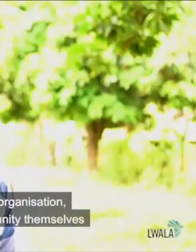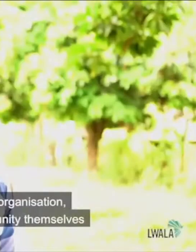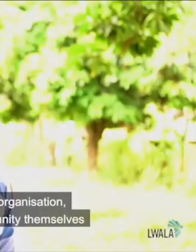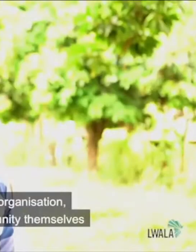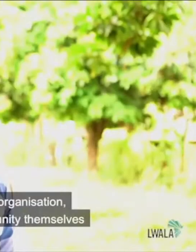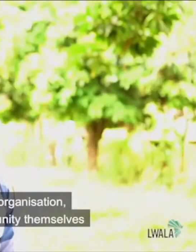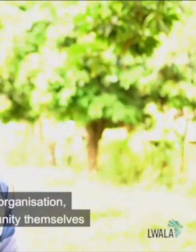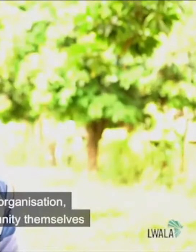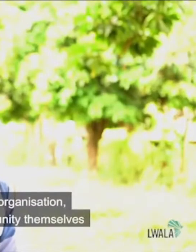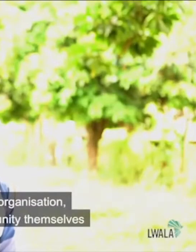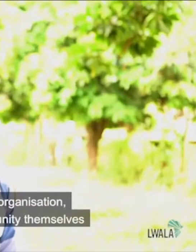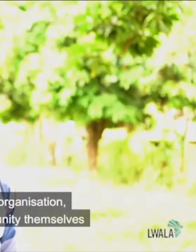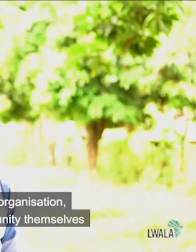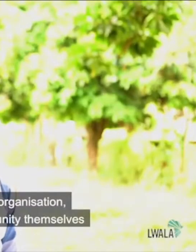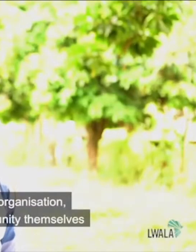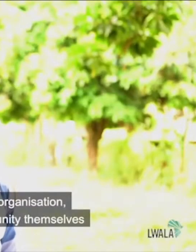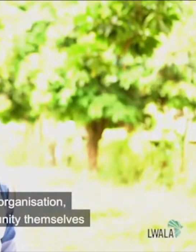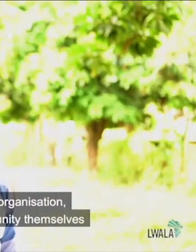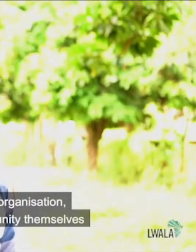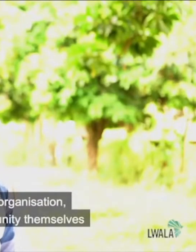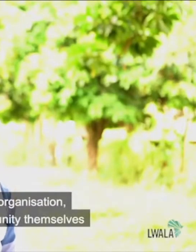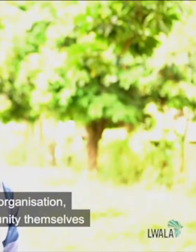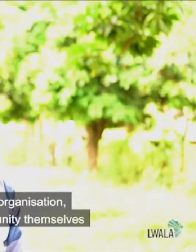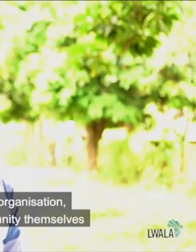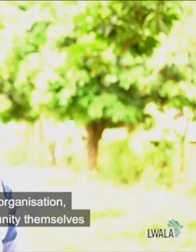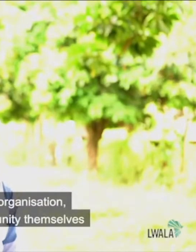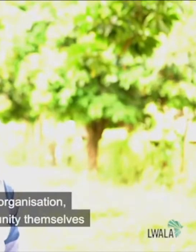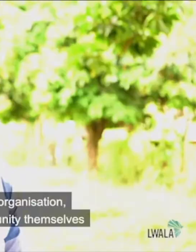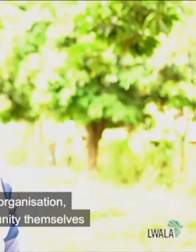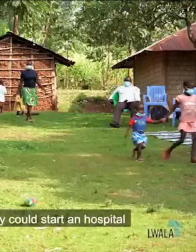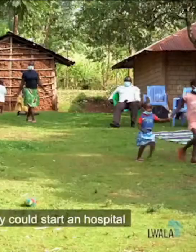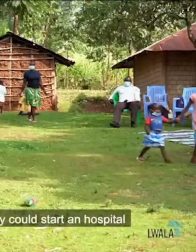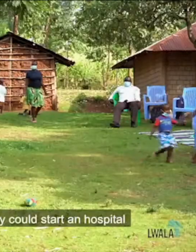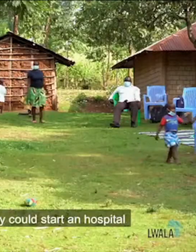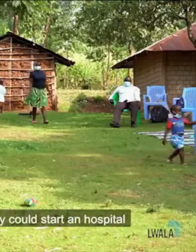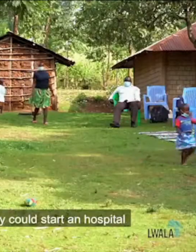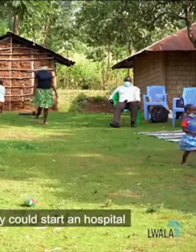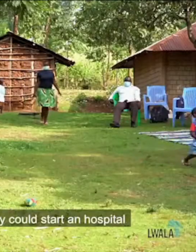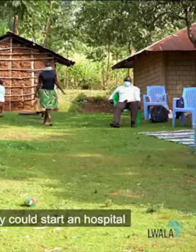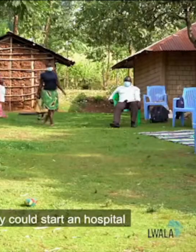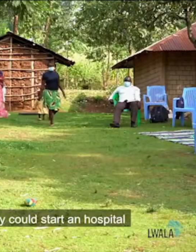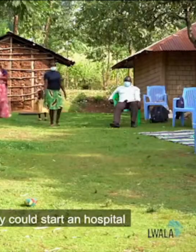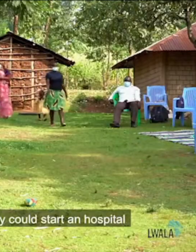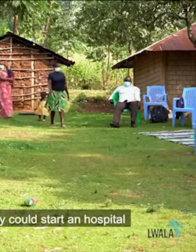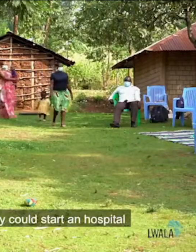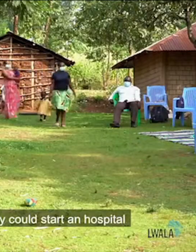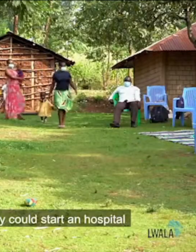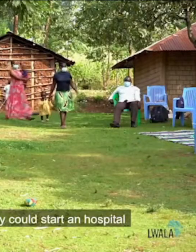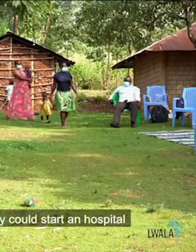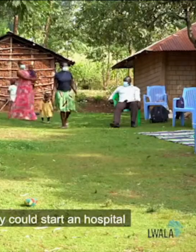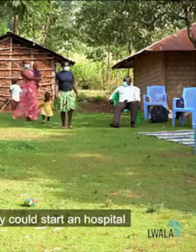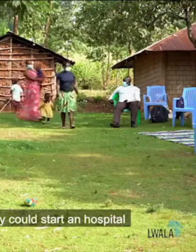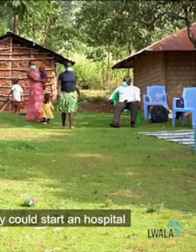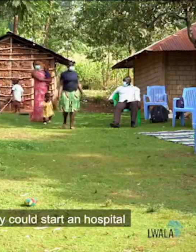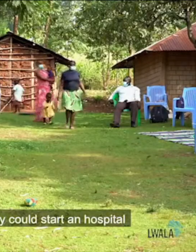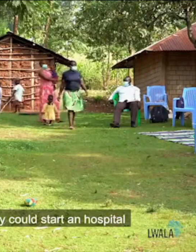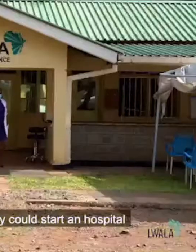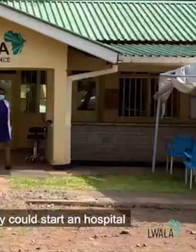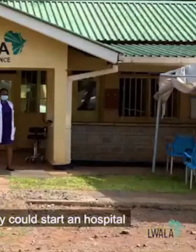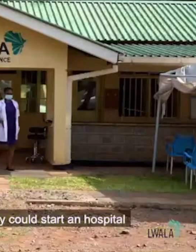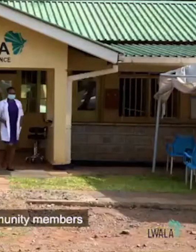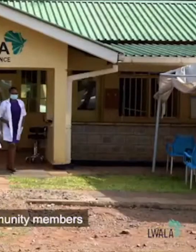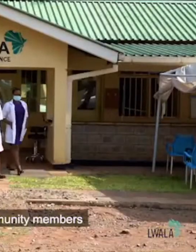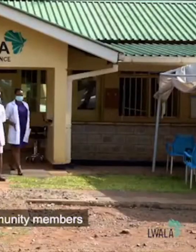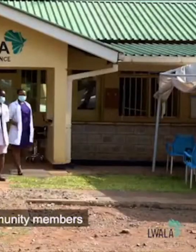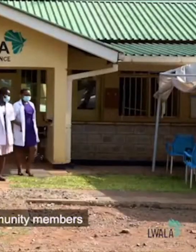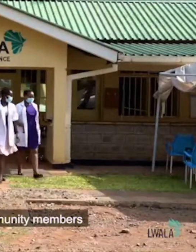Lola is a community organization, so it started by the community themselves organizing themselves so that they could start an